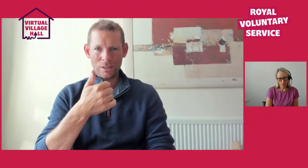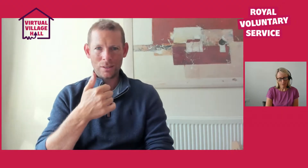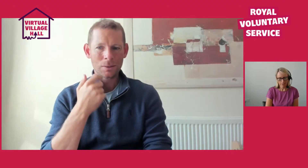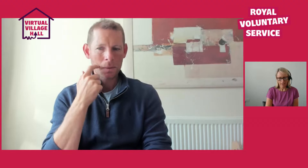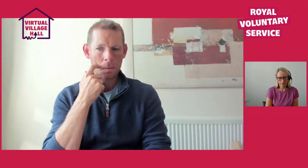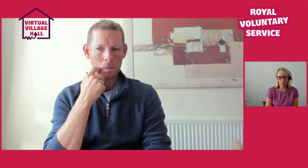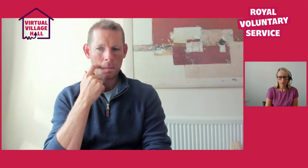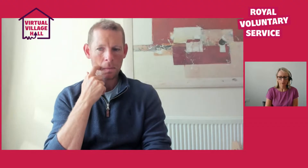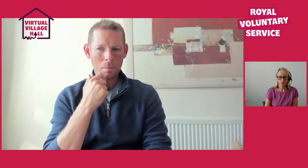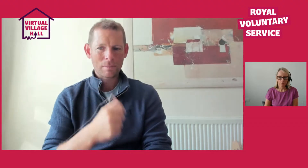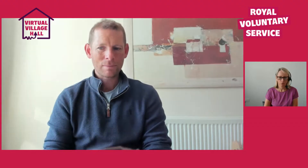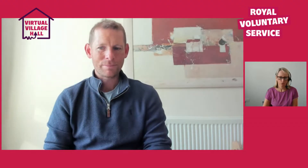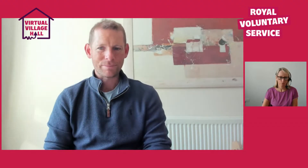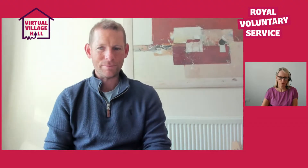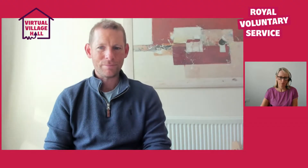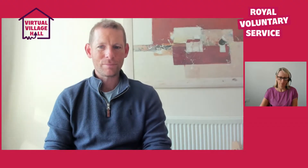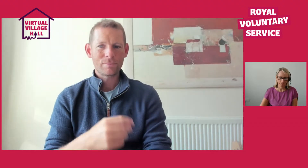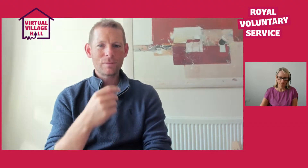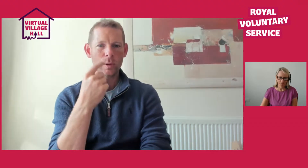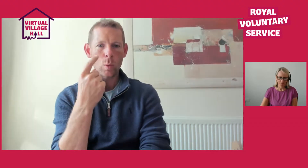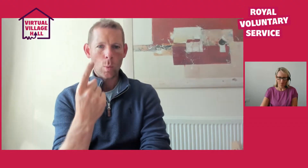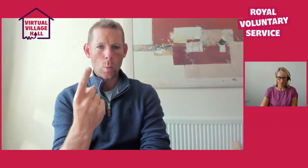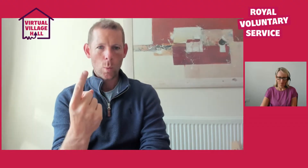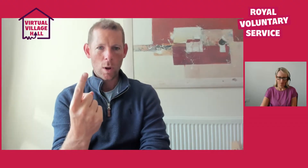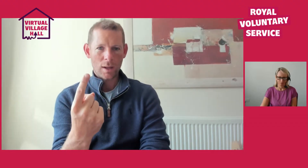Okay, we'll do it this time without the voiceover.